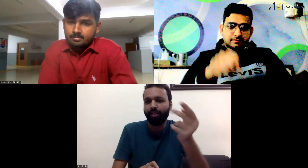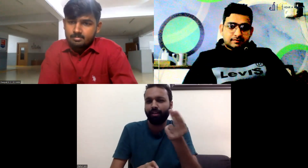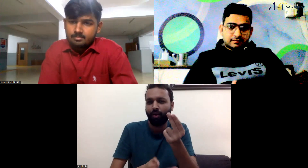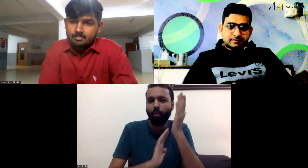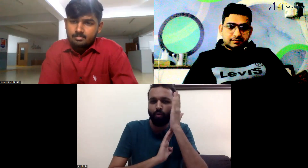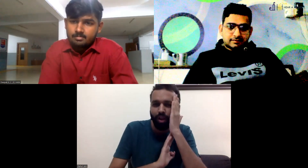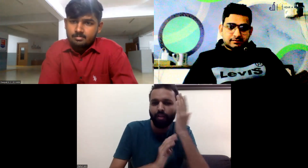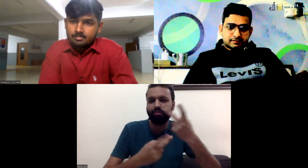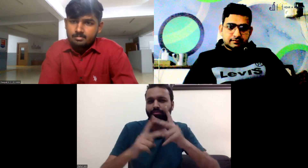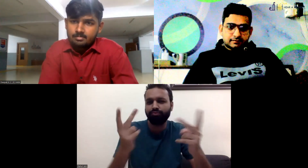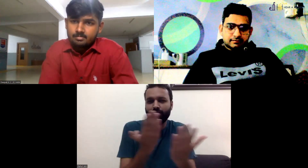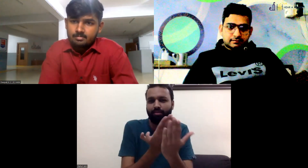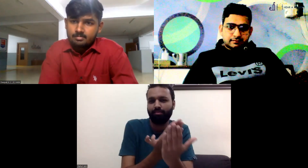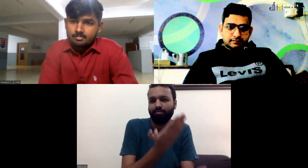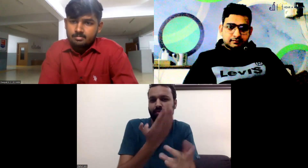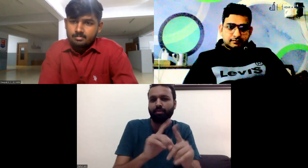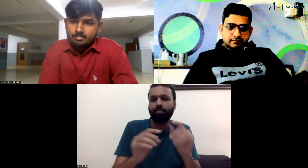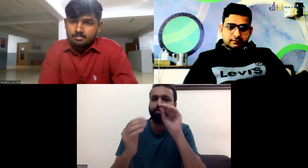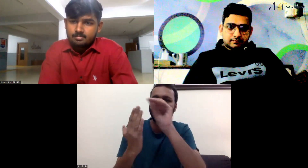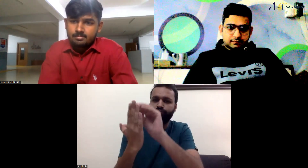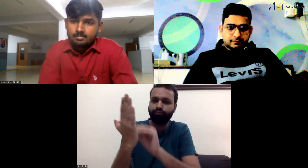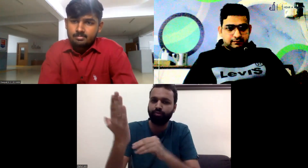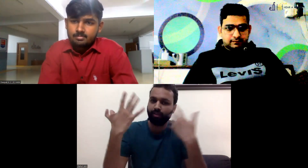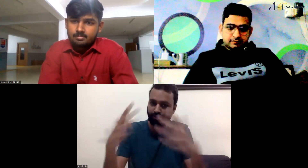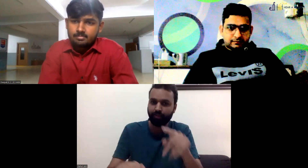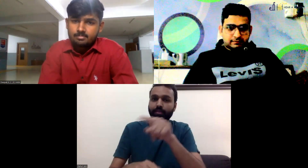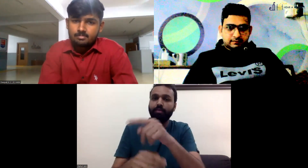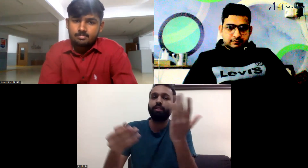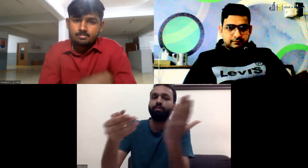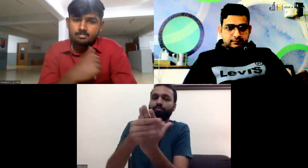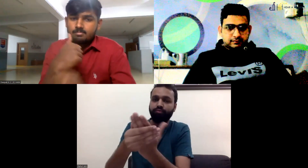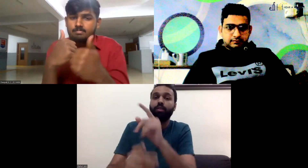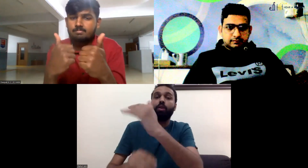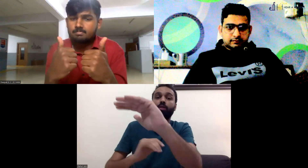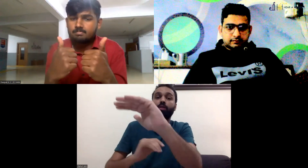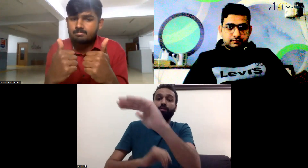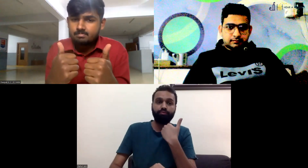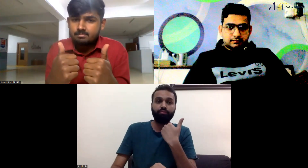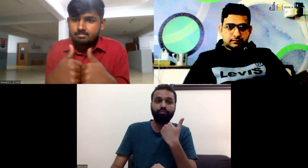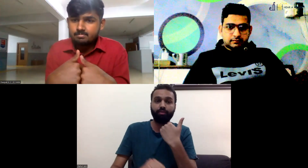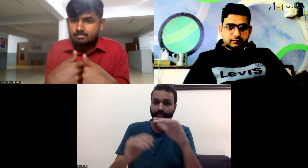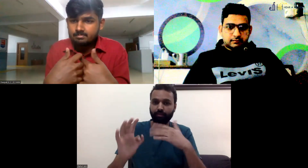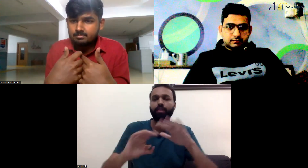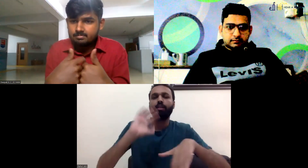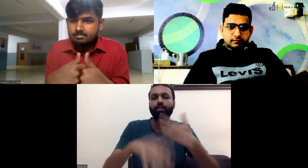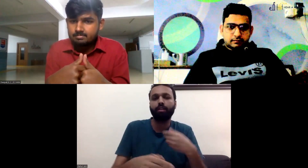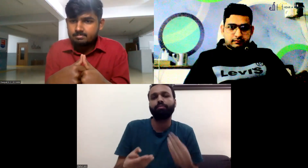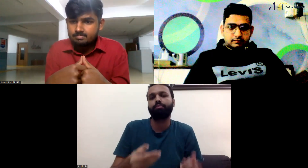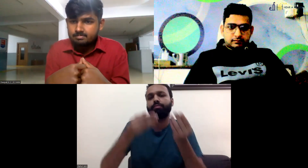there'll be some documents required, like all your hotel, flight, stay documents in PDF